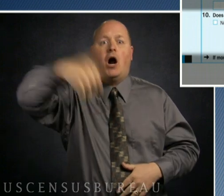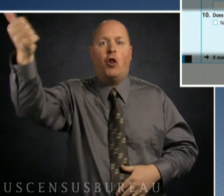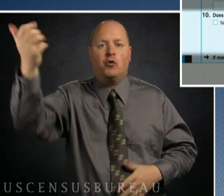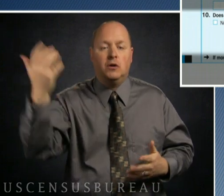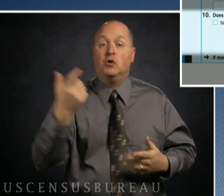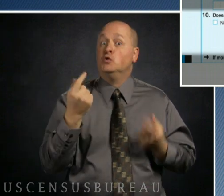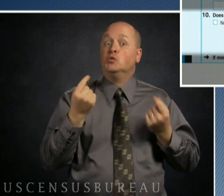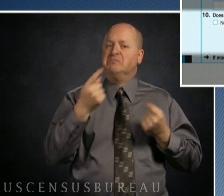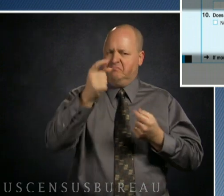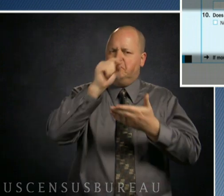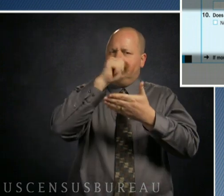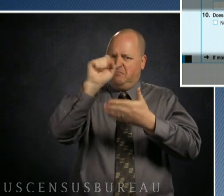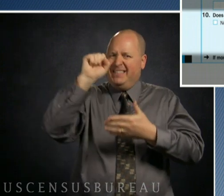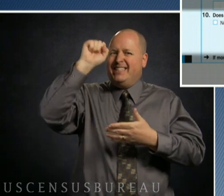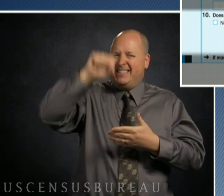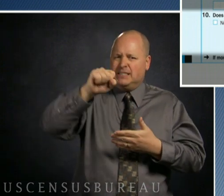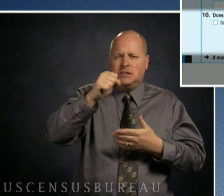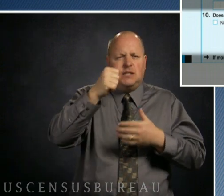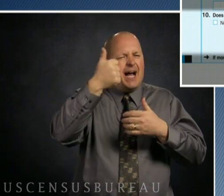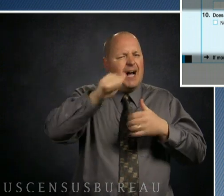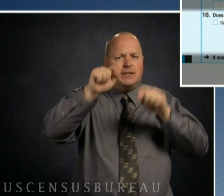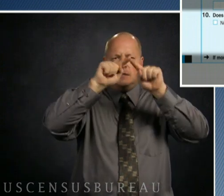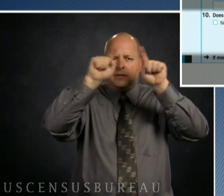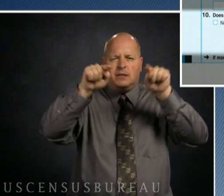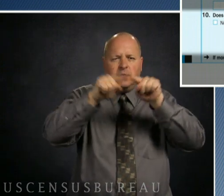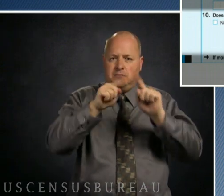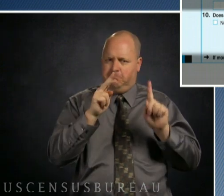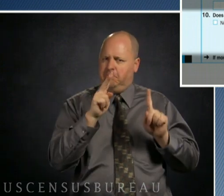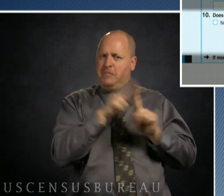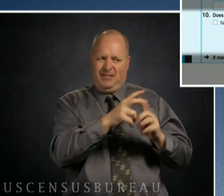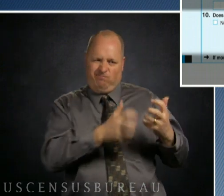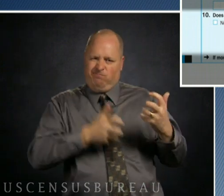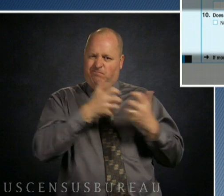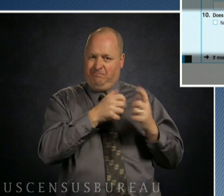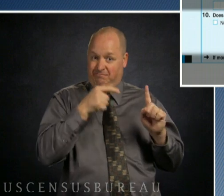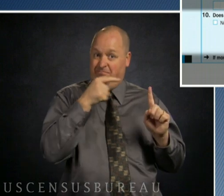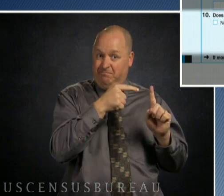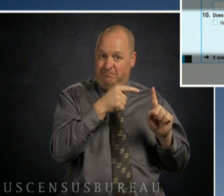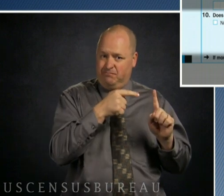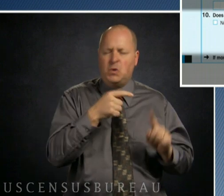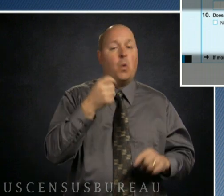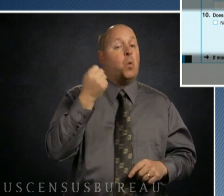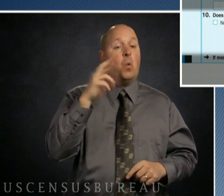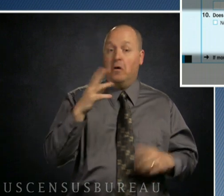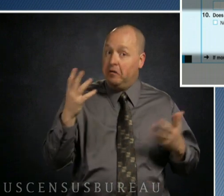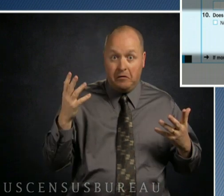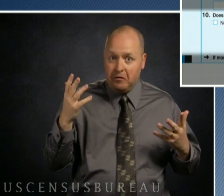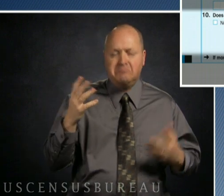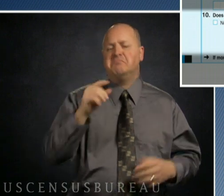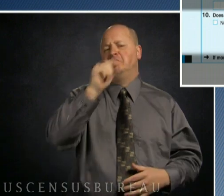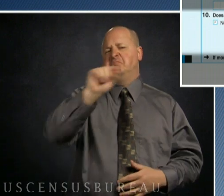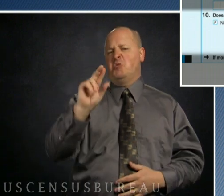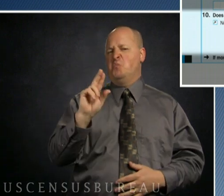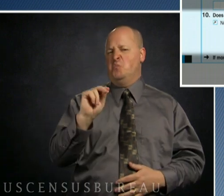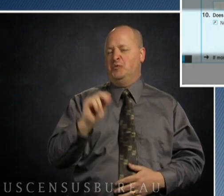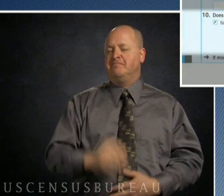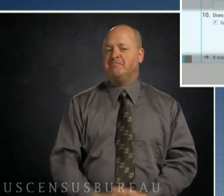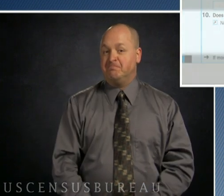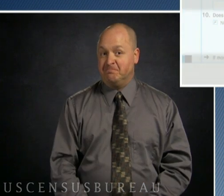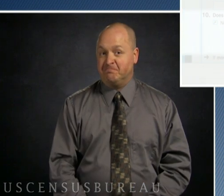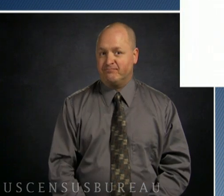or stays somewhere else, mark yes and then mark all the boxes that apply. Otherwise, mark